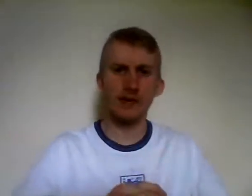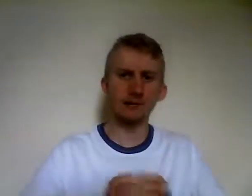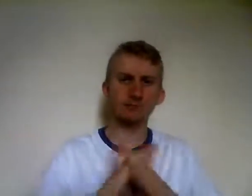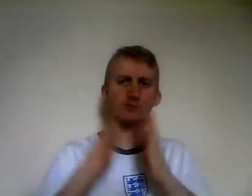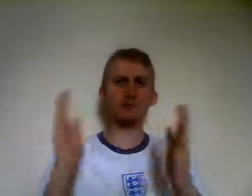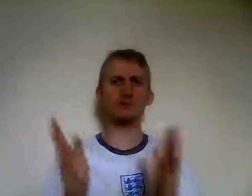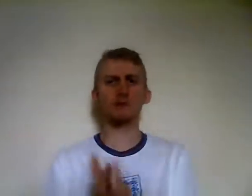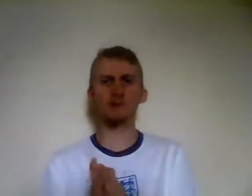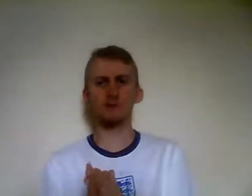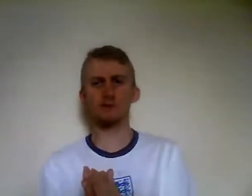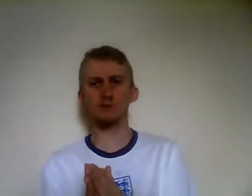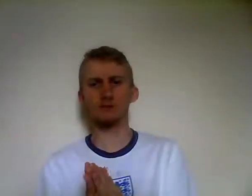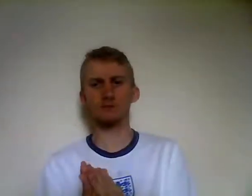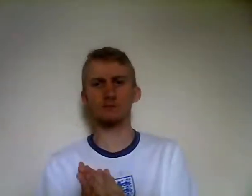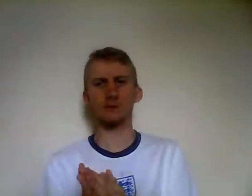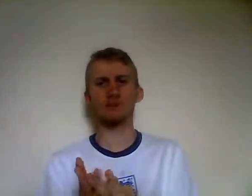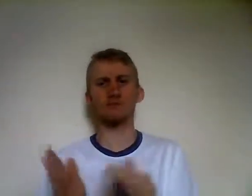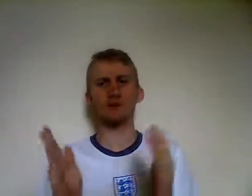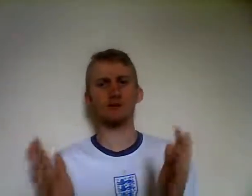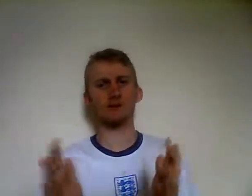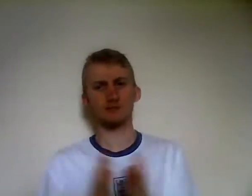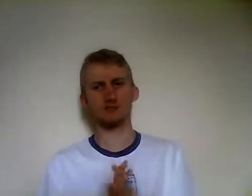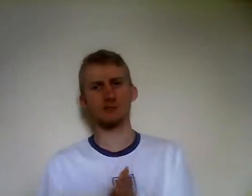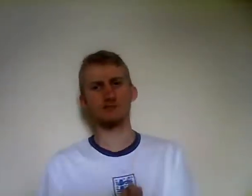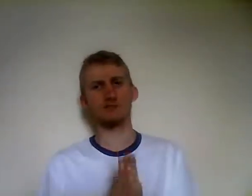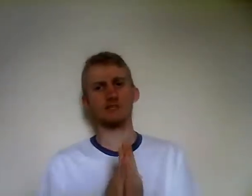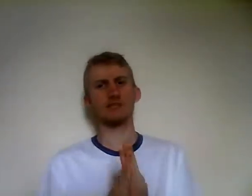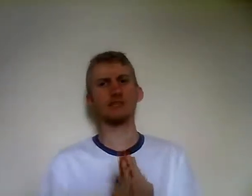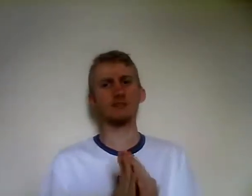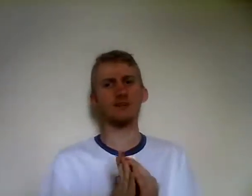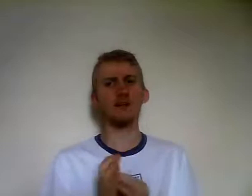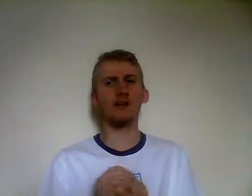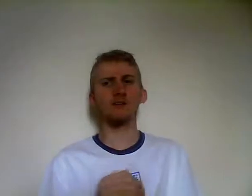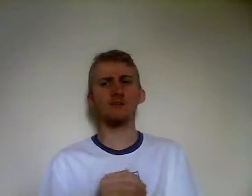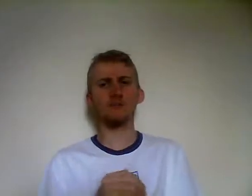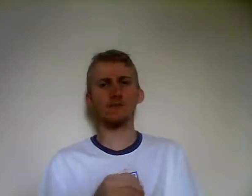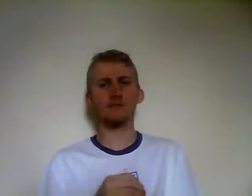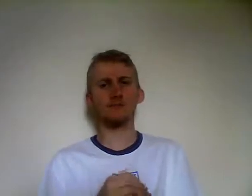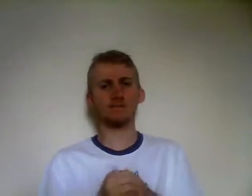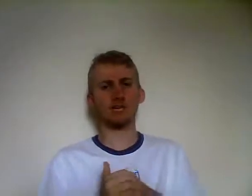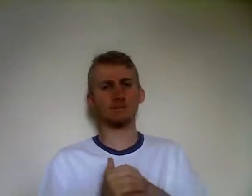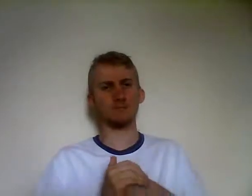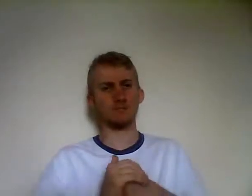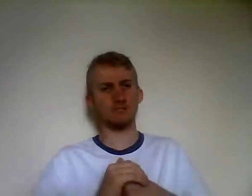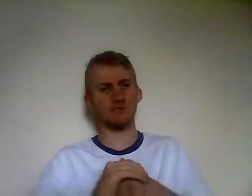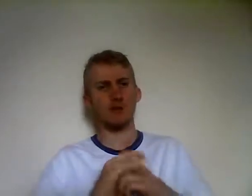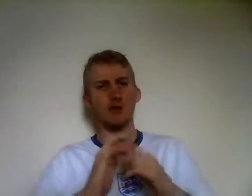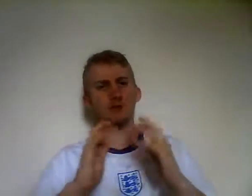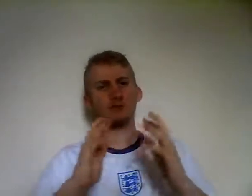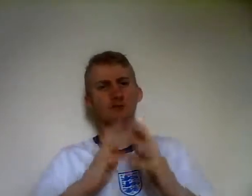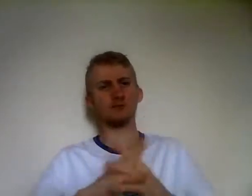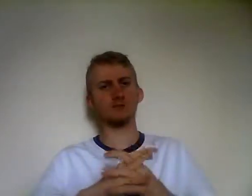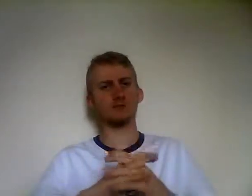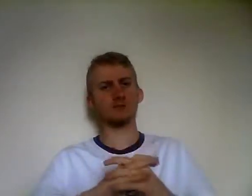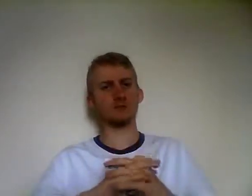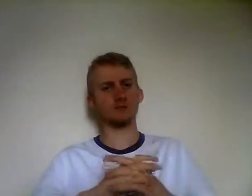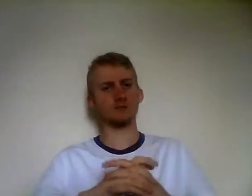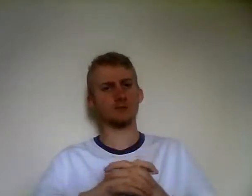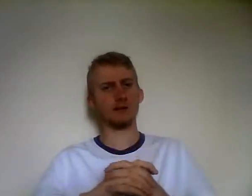was revealed by local newspaper The Argus several days later that the chairman, Chas Majid, was an undischarged